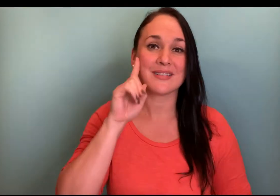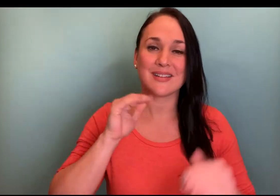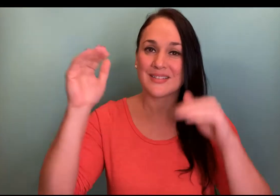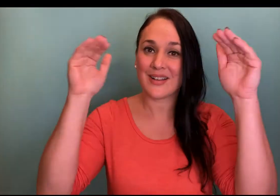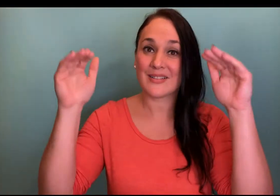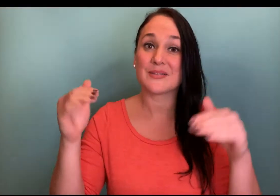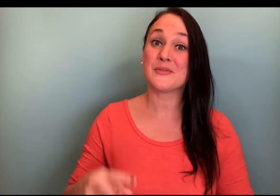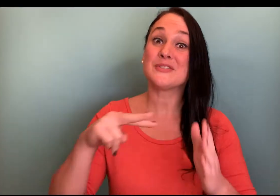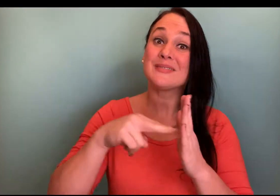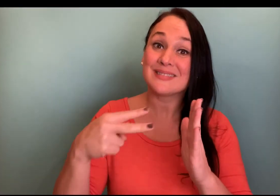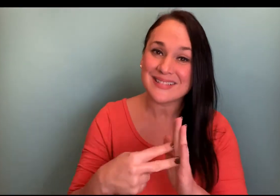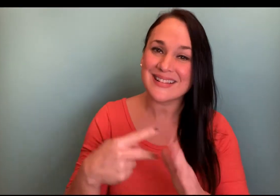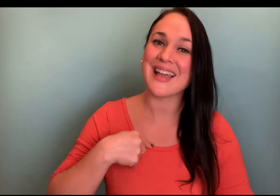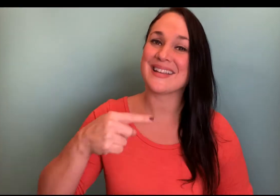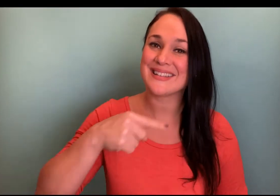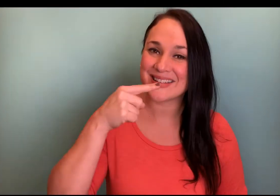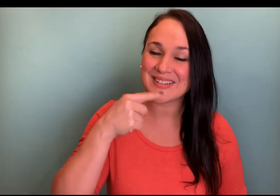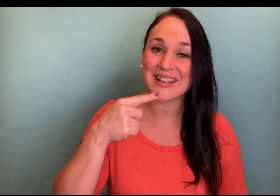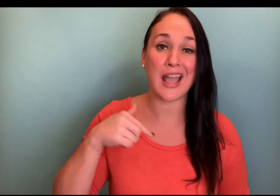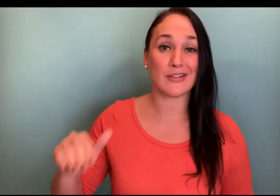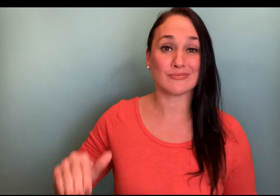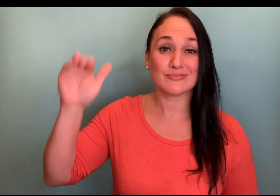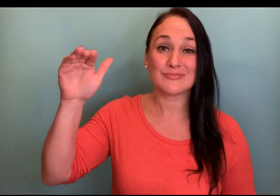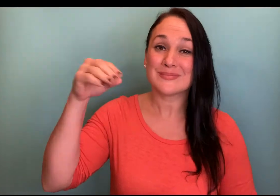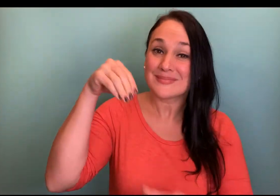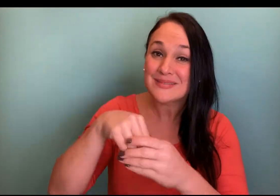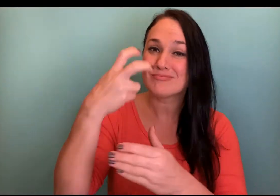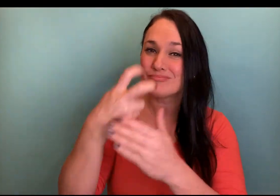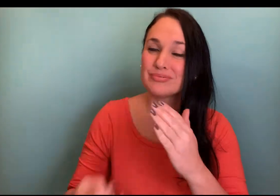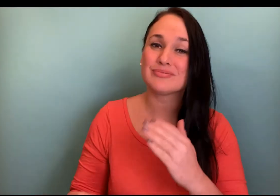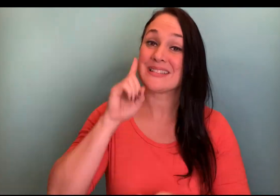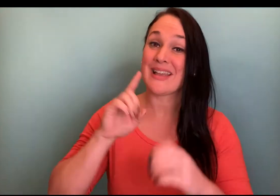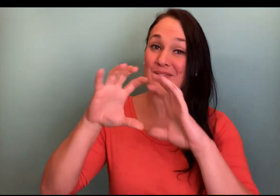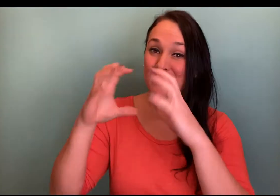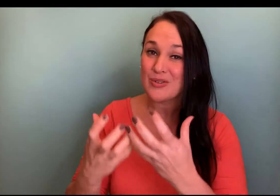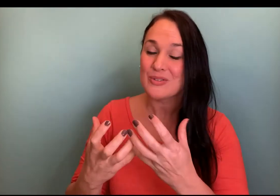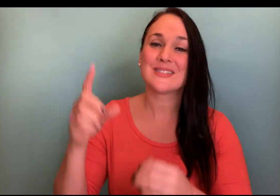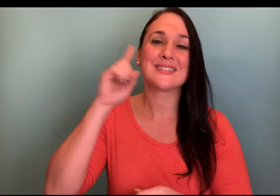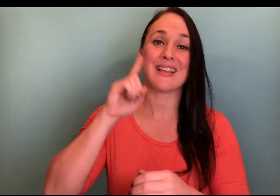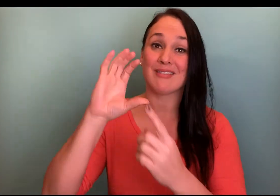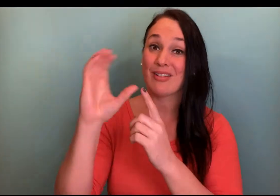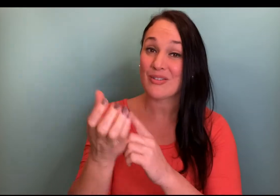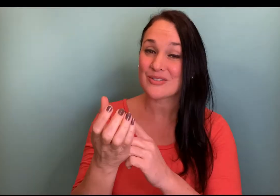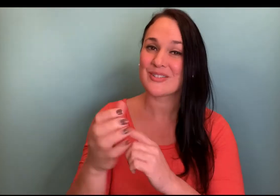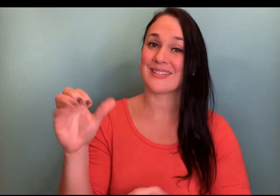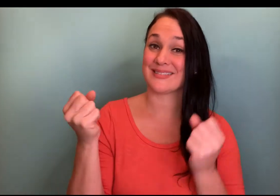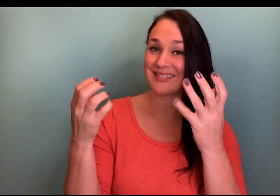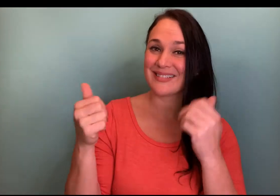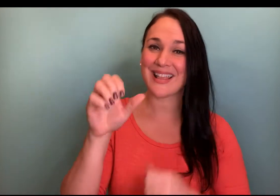I'm a child of deaf adults, which means is I'm hearing and I grew up in the deaf world using deaf